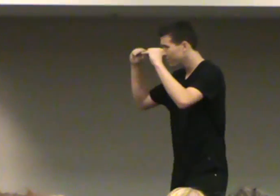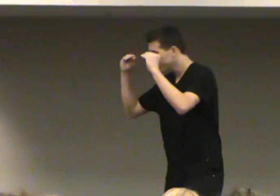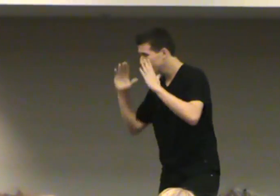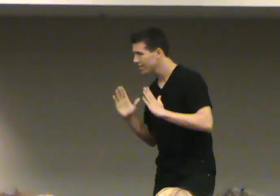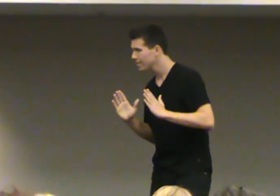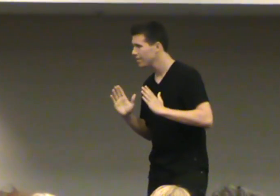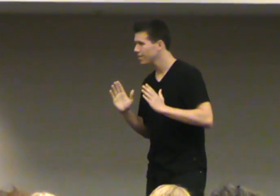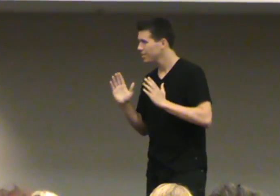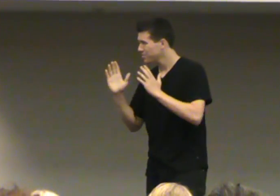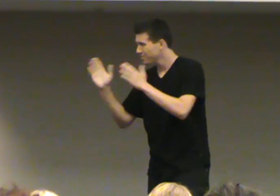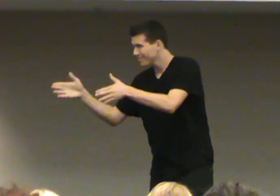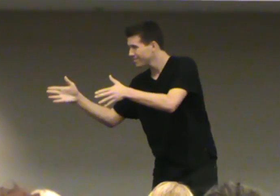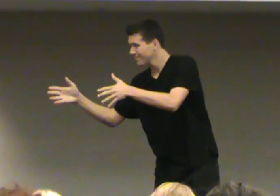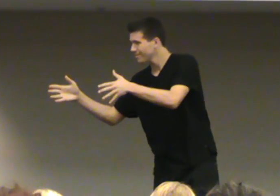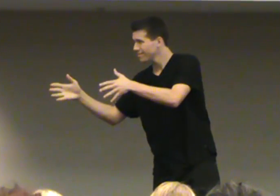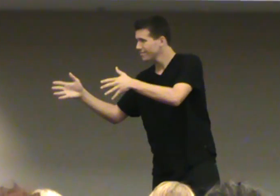why bother the teacher anymore?